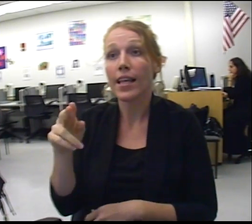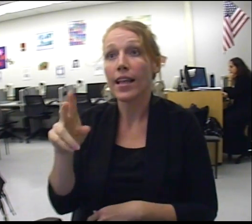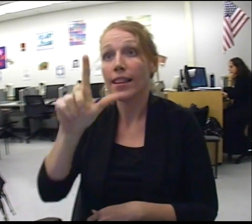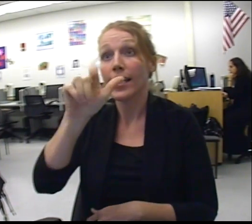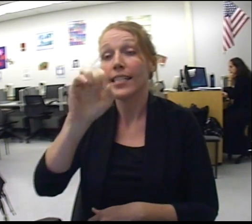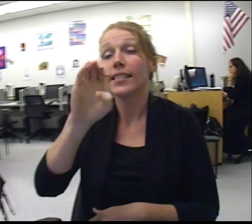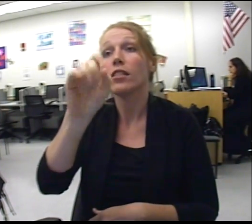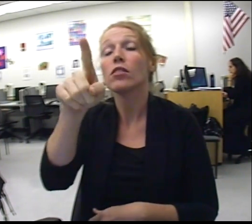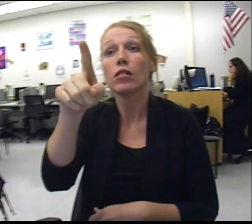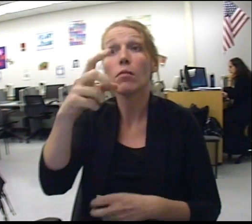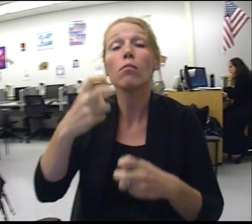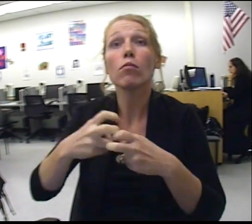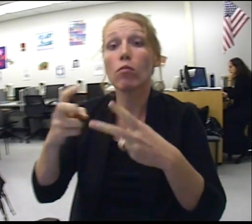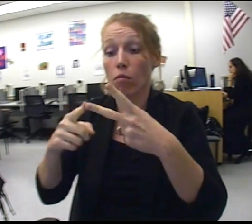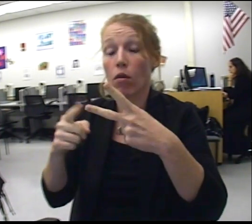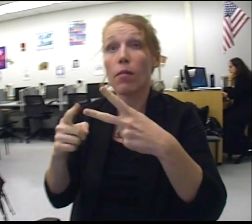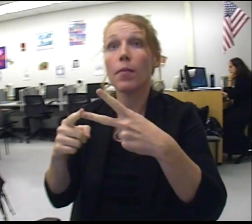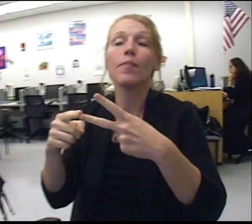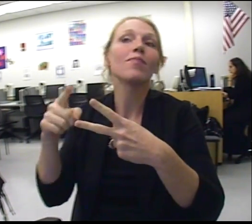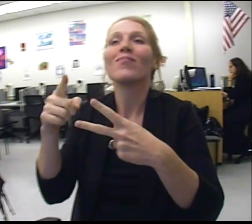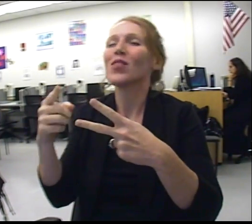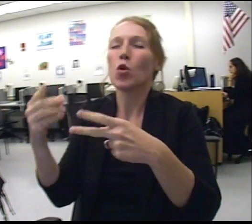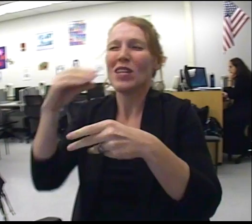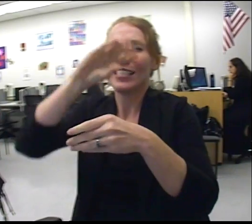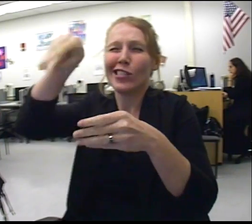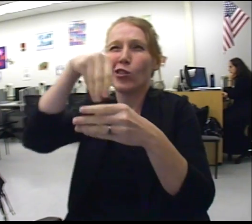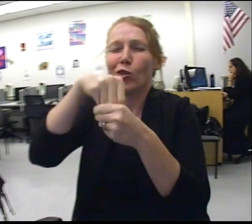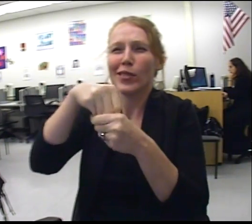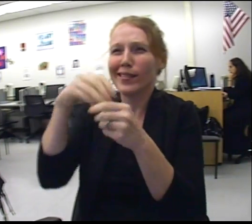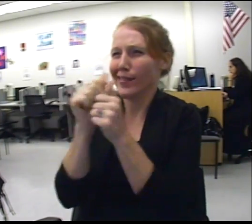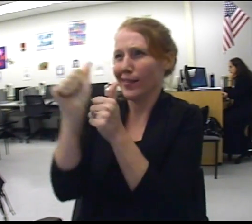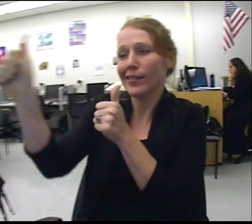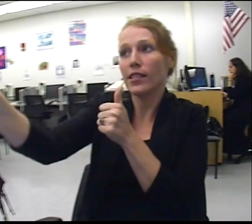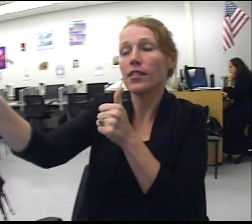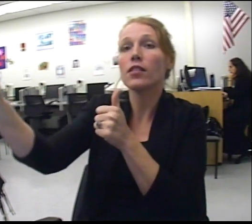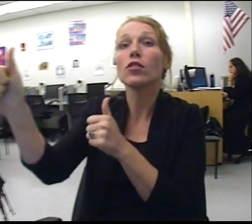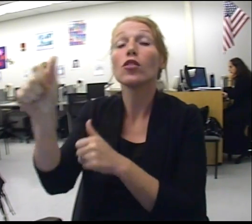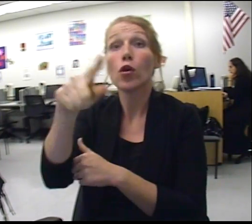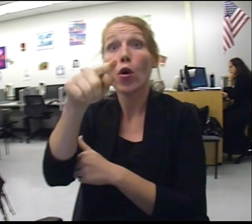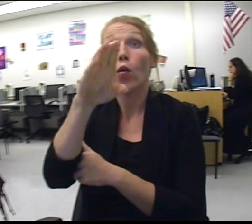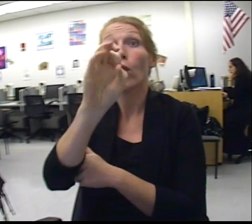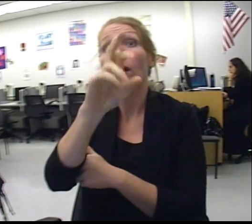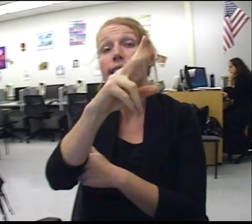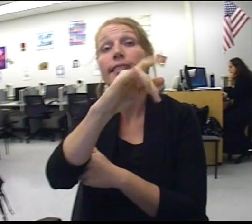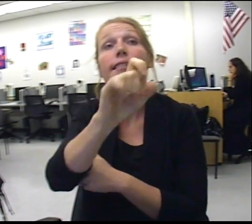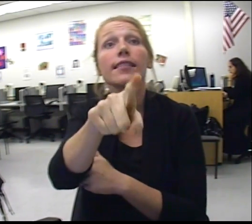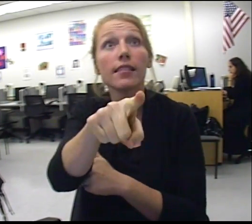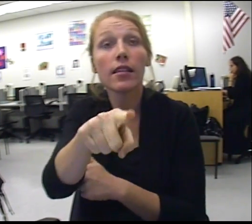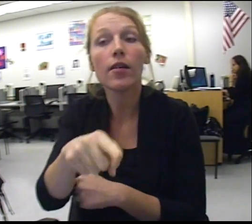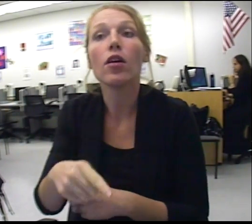Okay, that would be distance. Chris? Being sure that people know how to